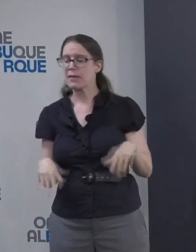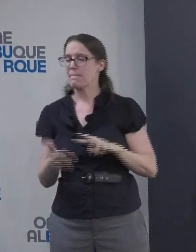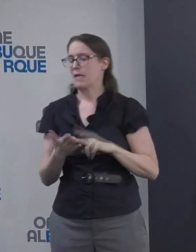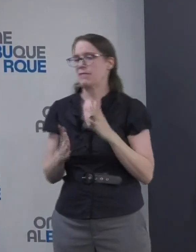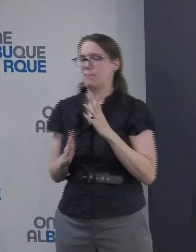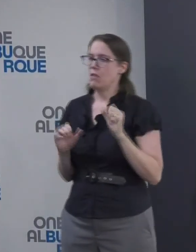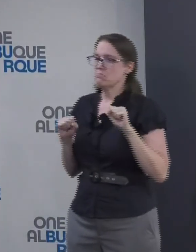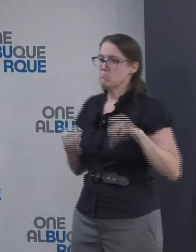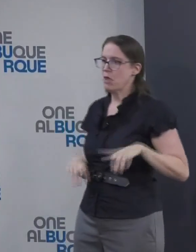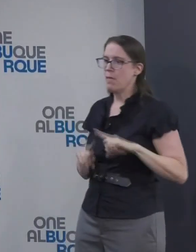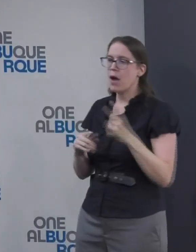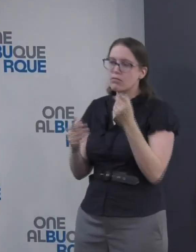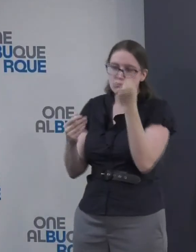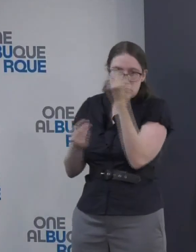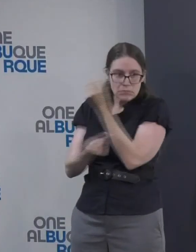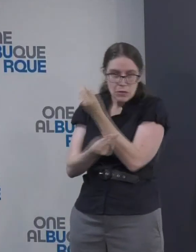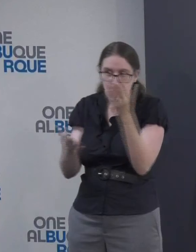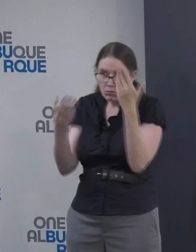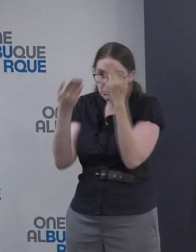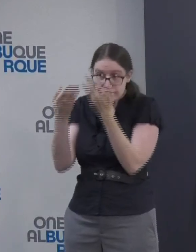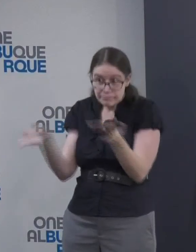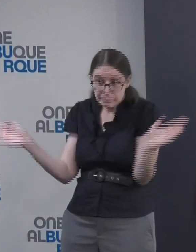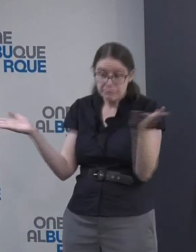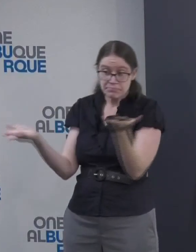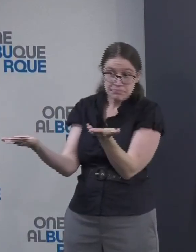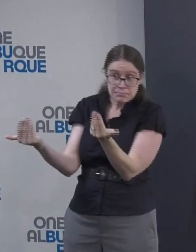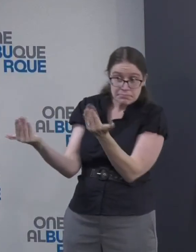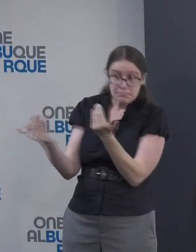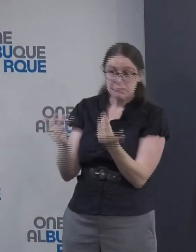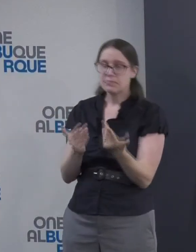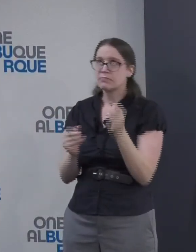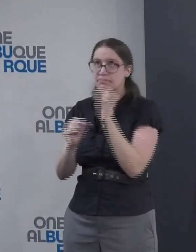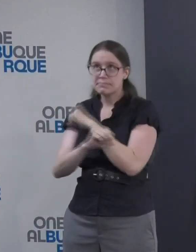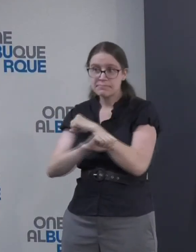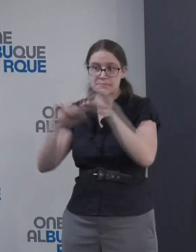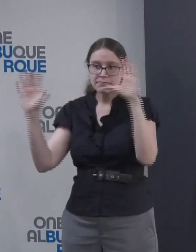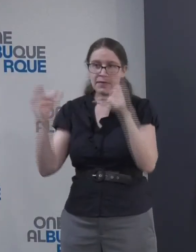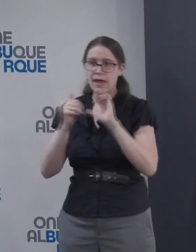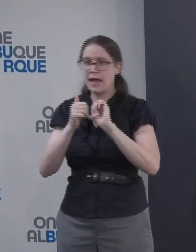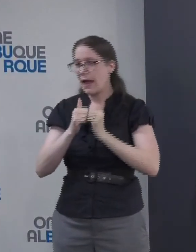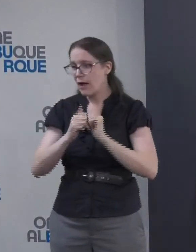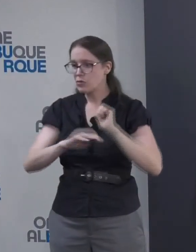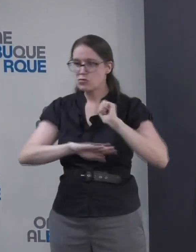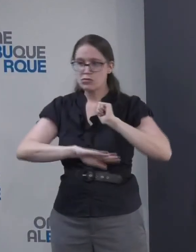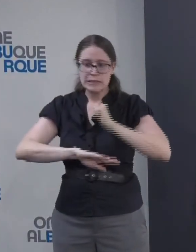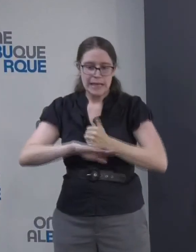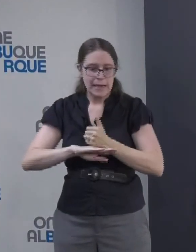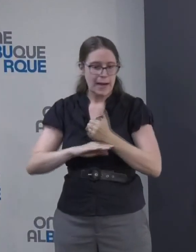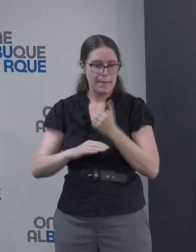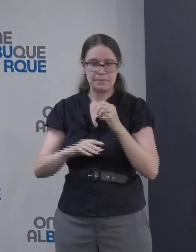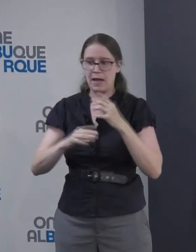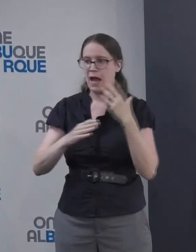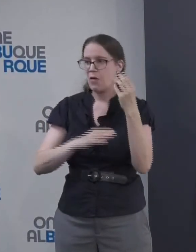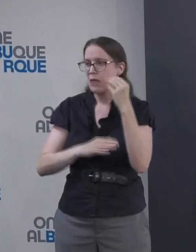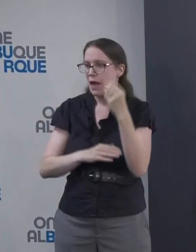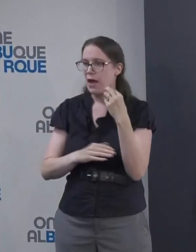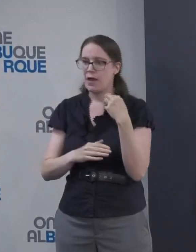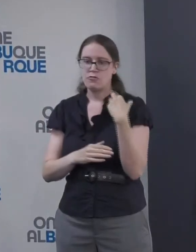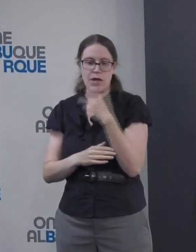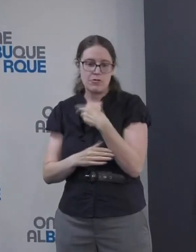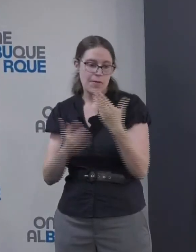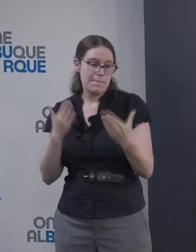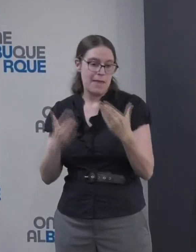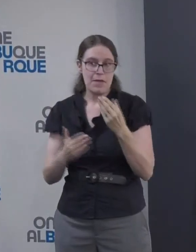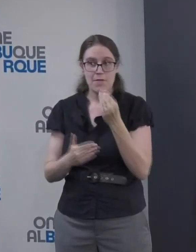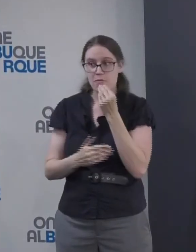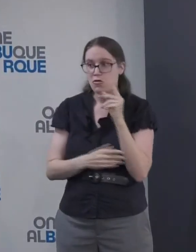saying that we're open to it. And so that vision of food trucks dispersed and people dispersed, similar to what other